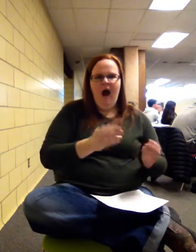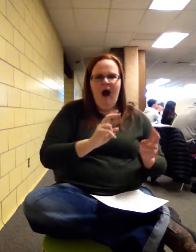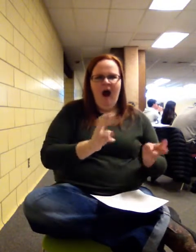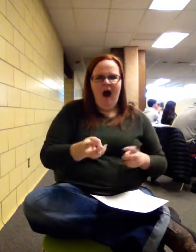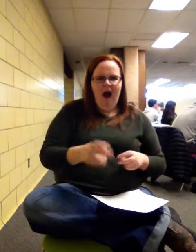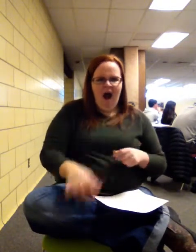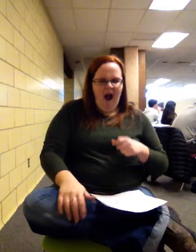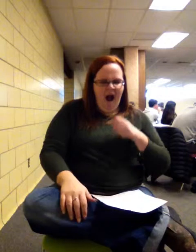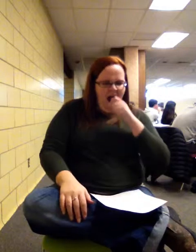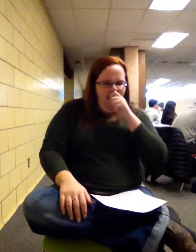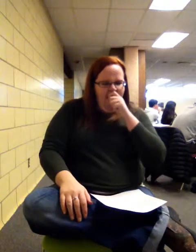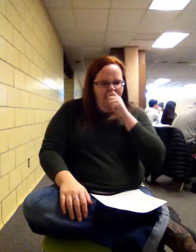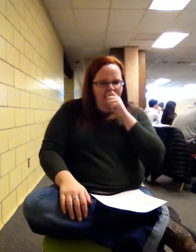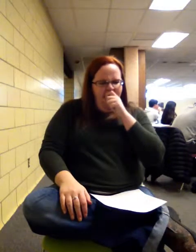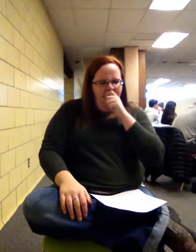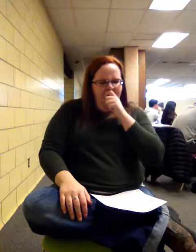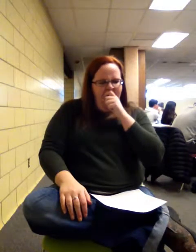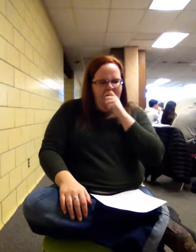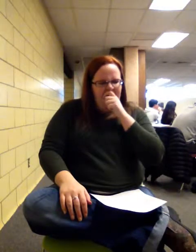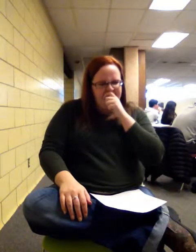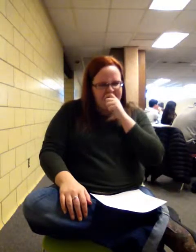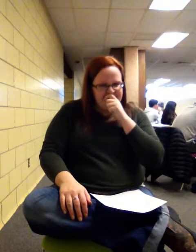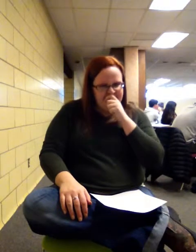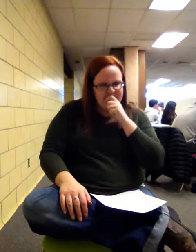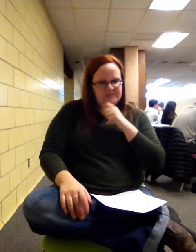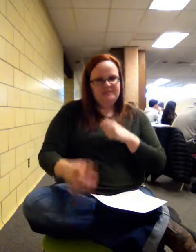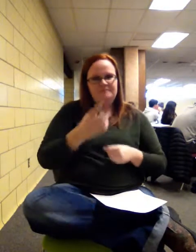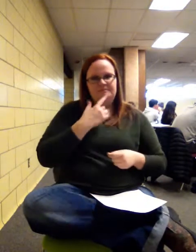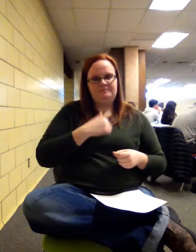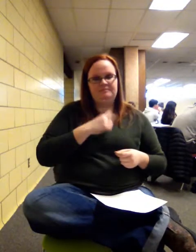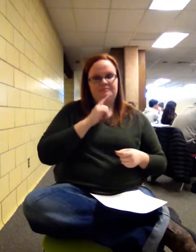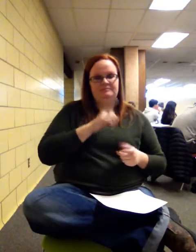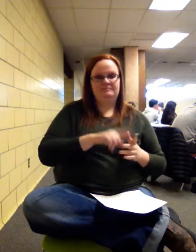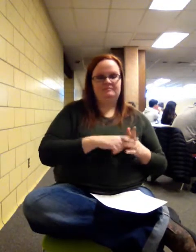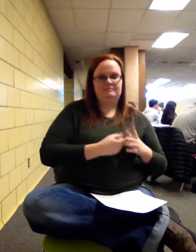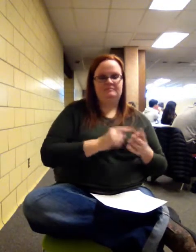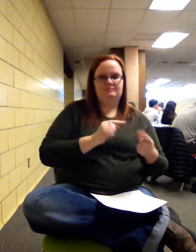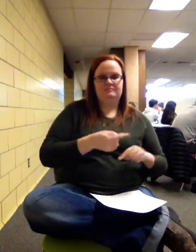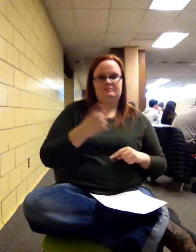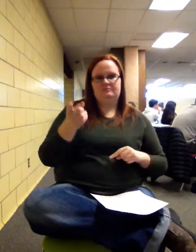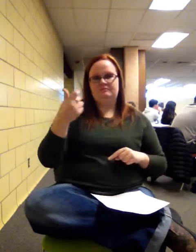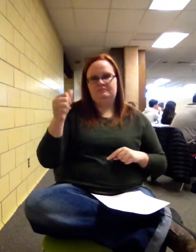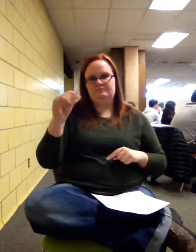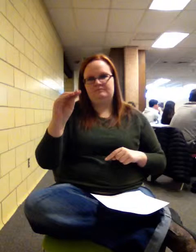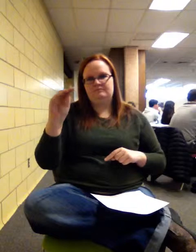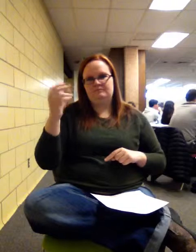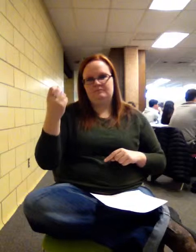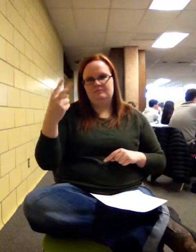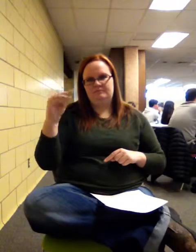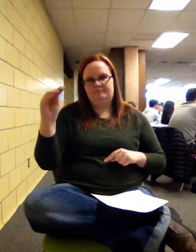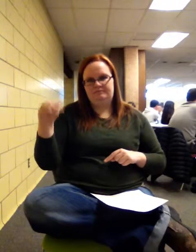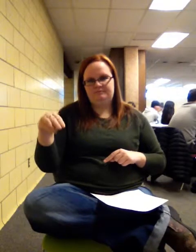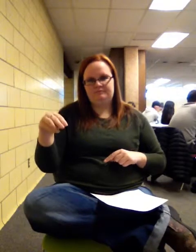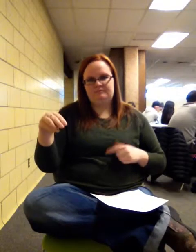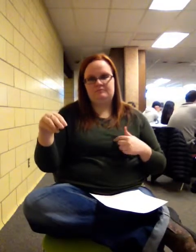Okay? Let's go to where I was hurt, though, originally. So when you were making the 12%, I was hurt for the 10